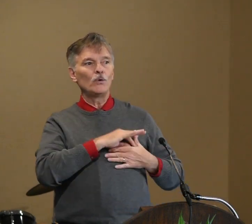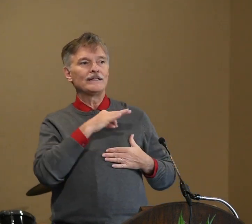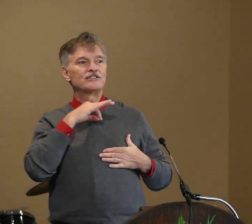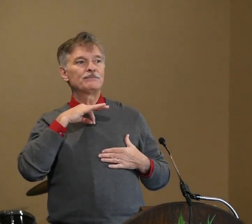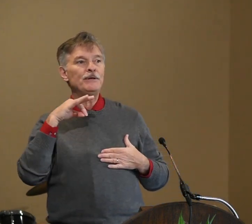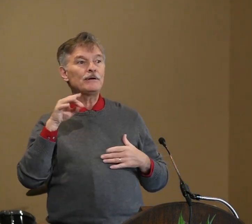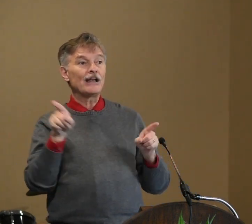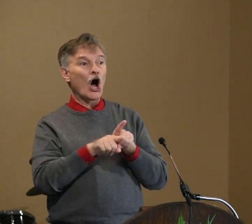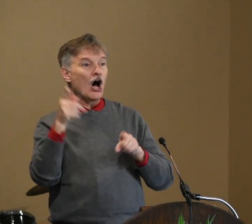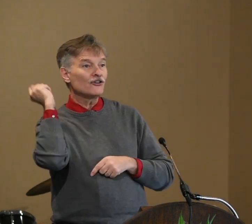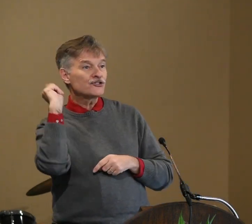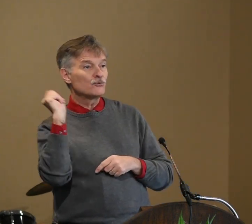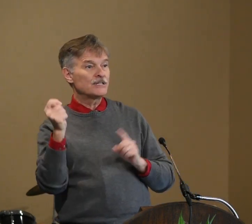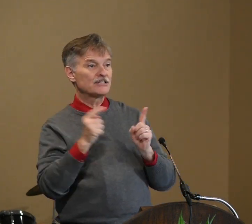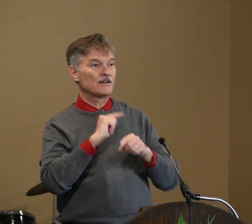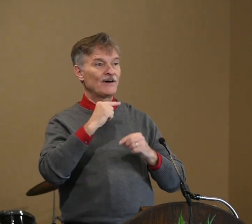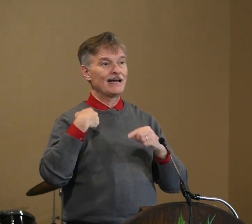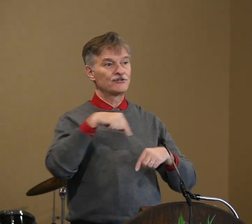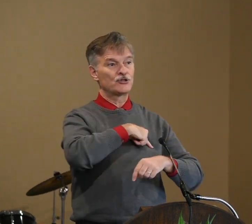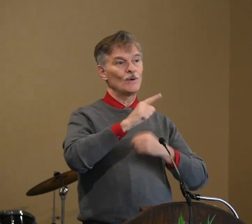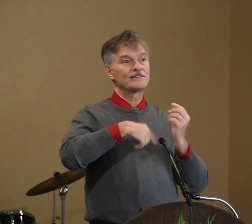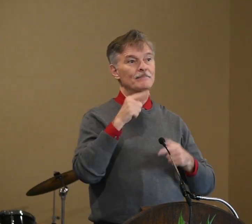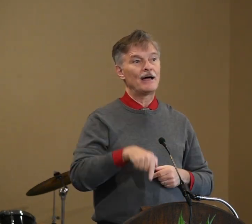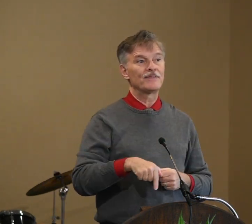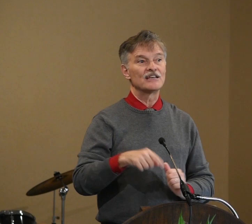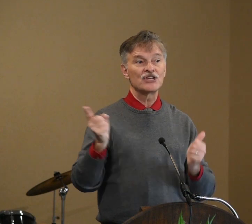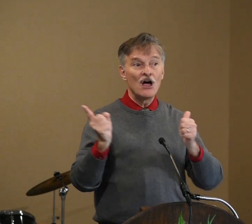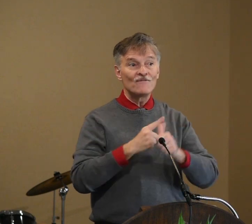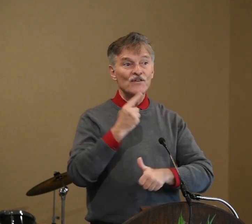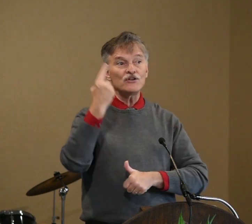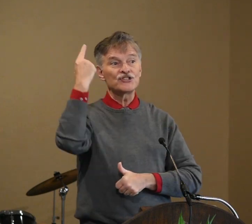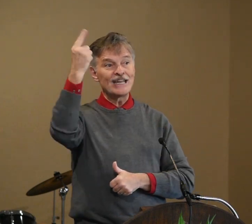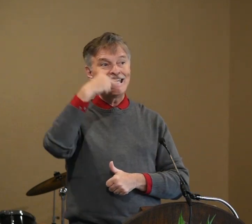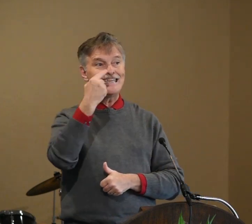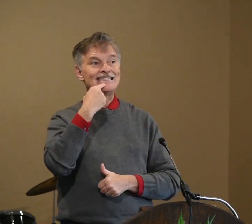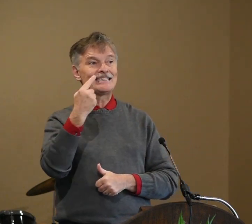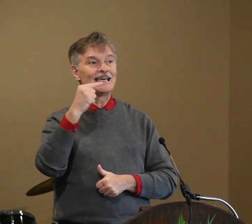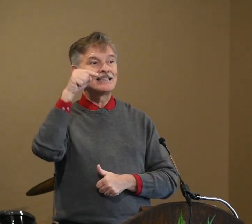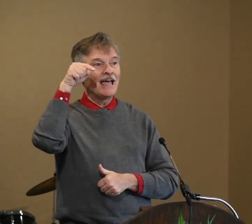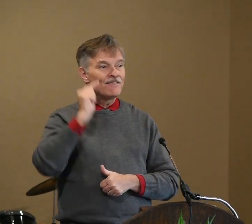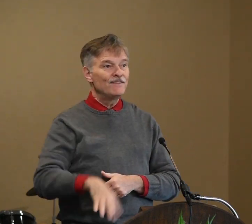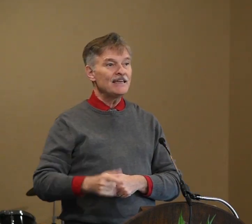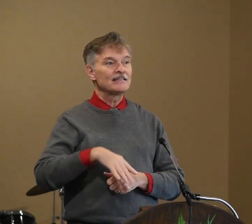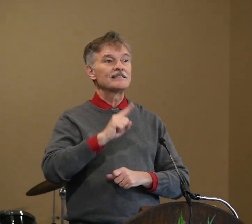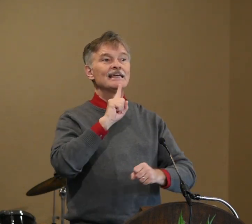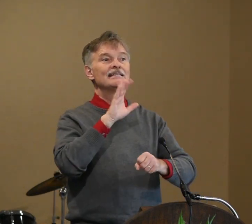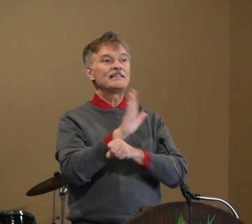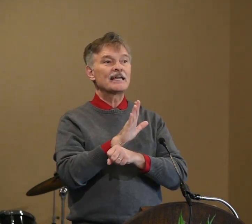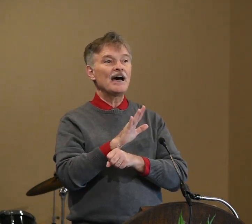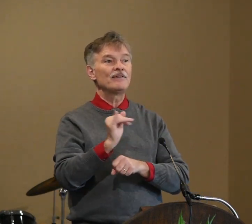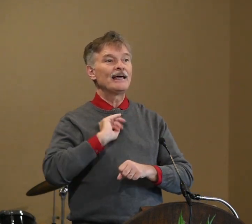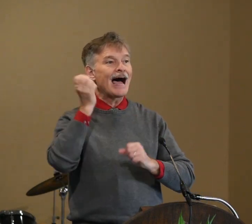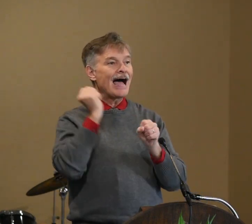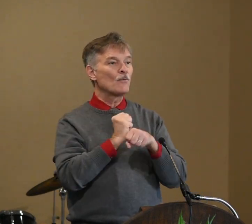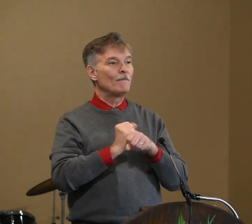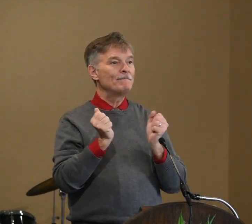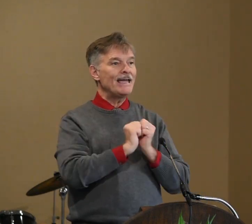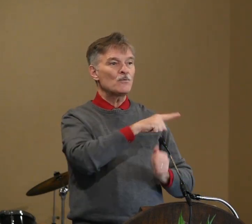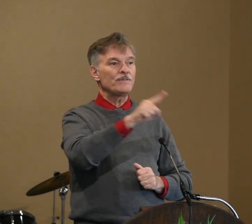Holy Spirit also testifies to us about this. First, he says, this is the covenant I will make with